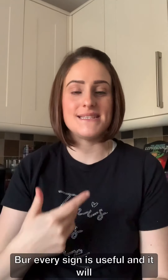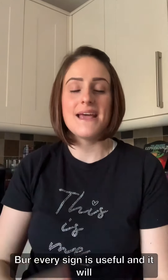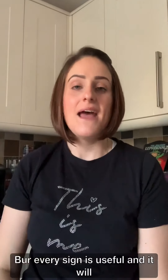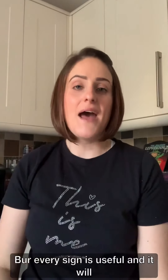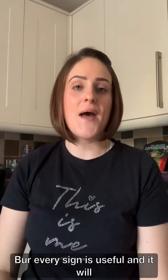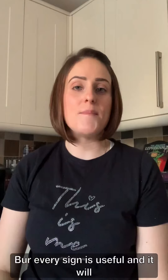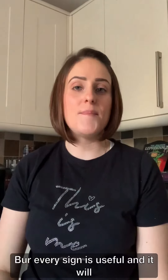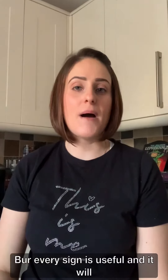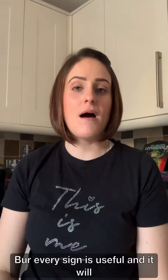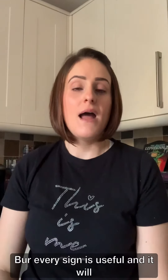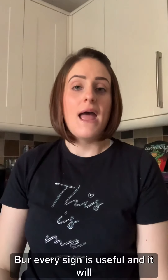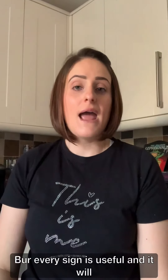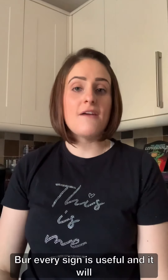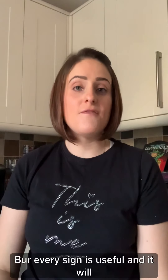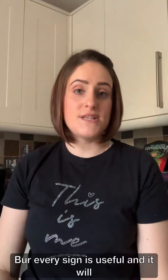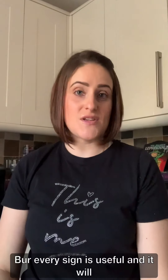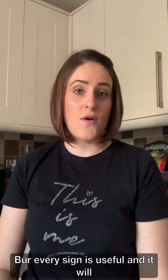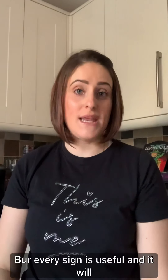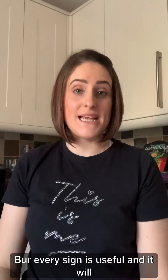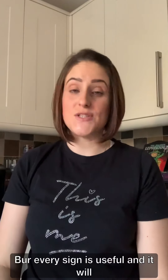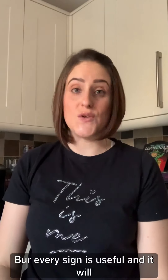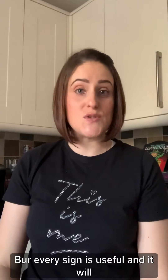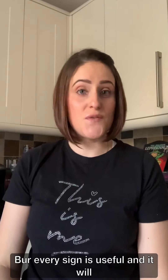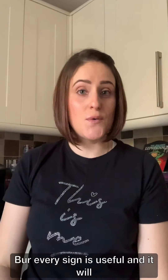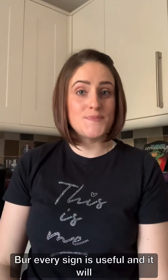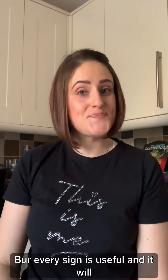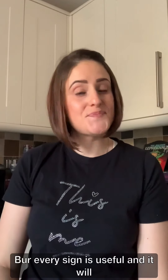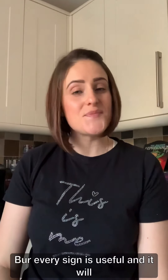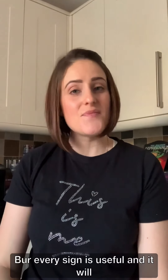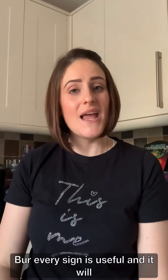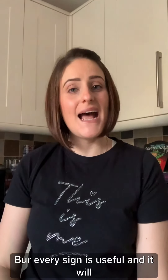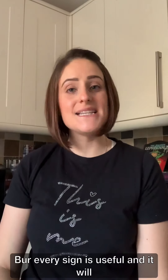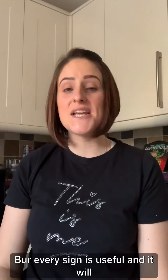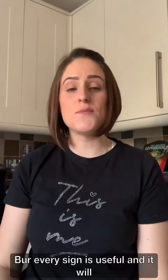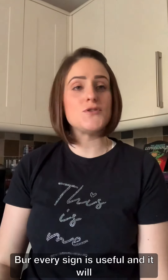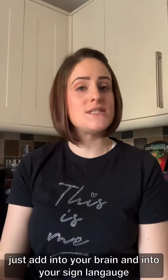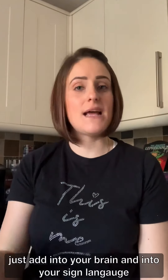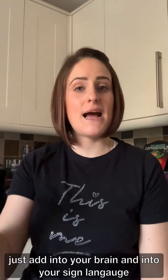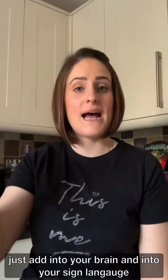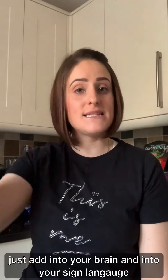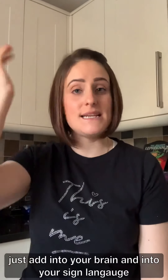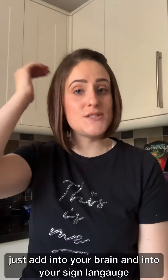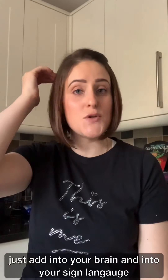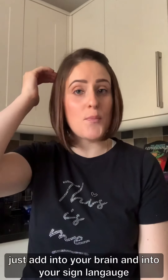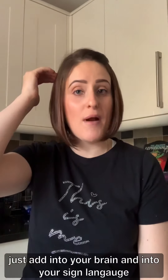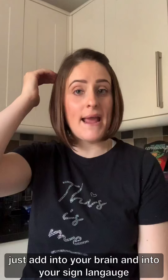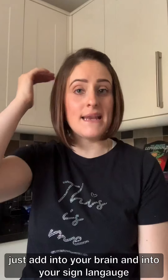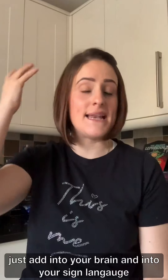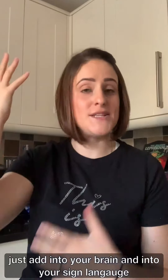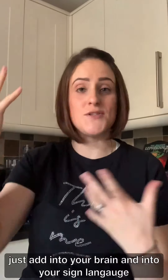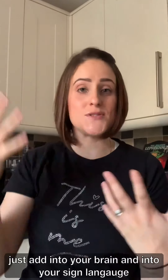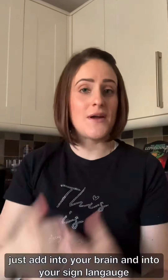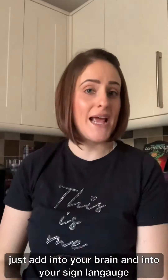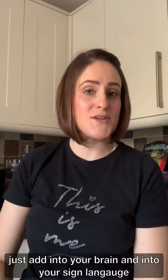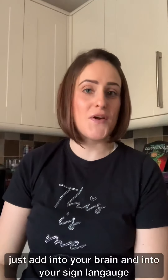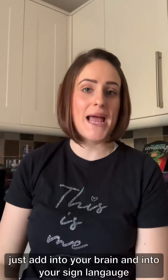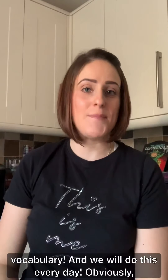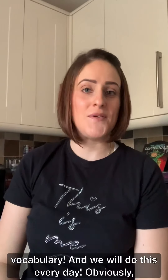um but every sign is useful and it will just add into your brain and into your sign language vocabulary